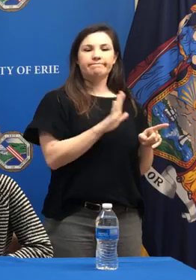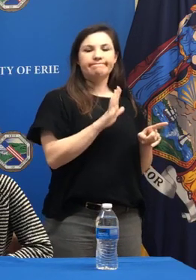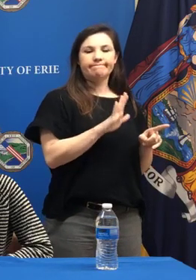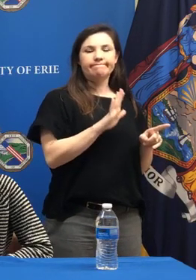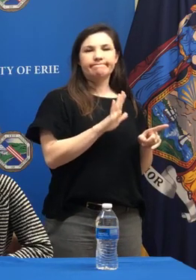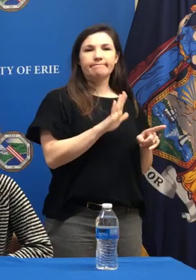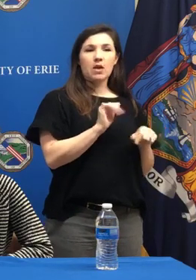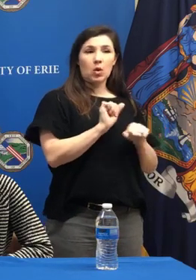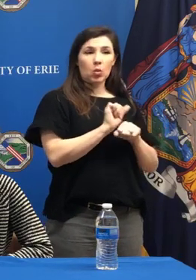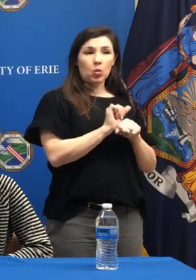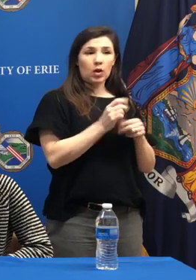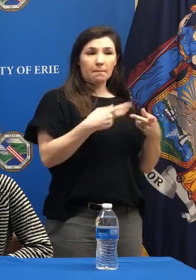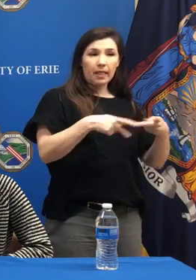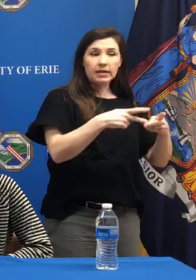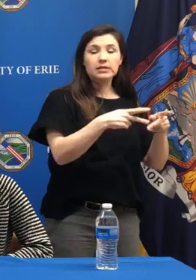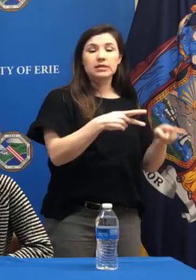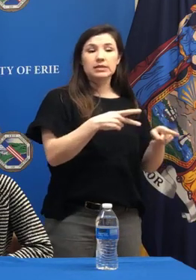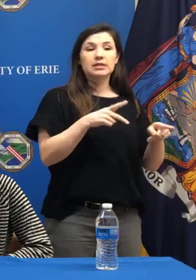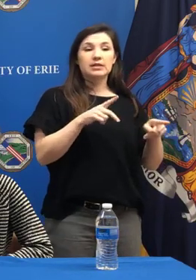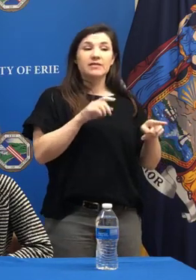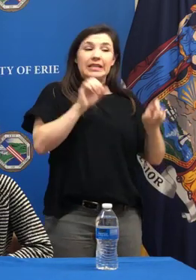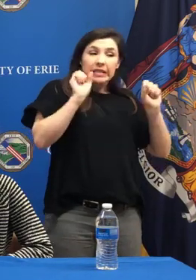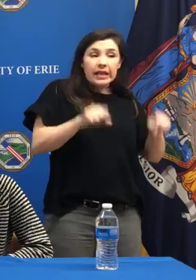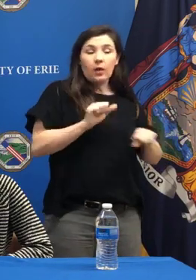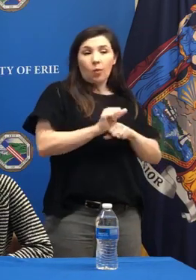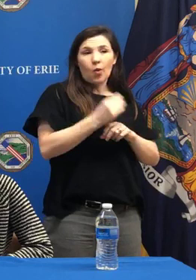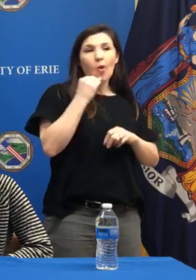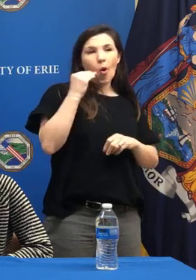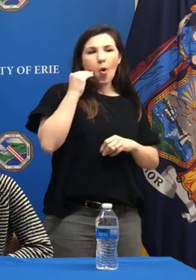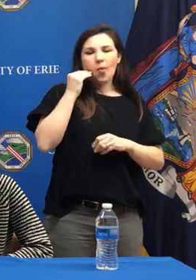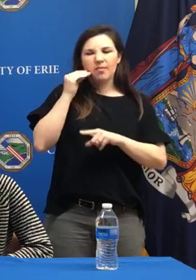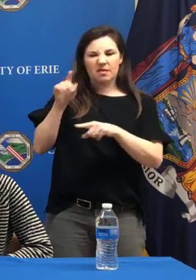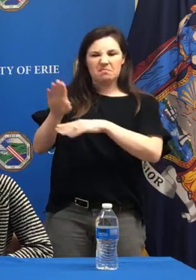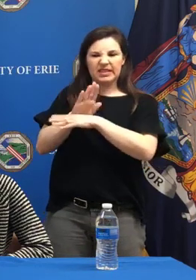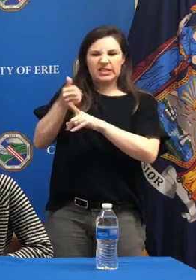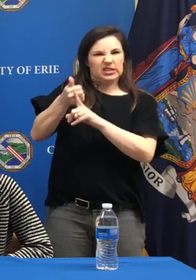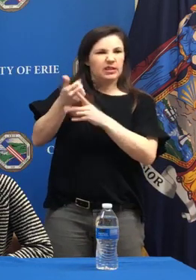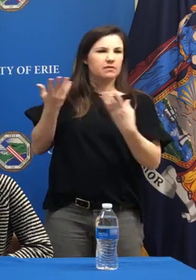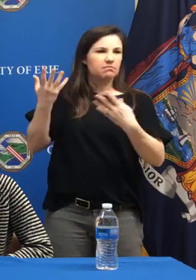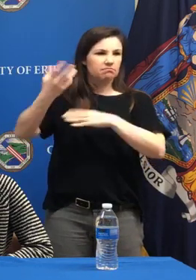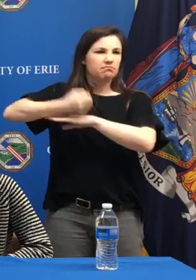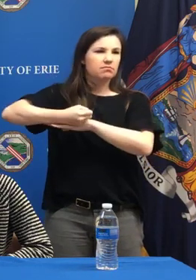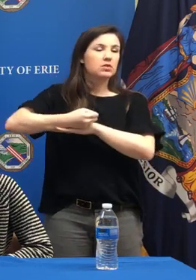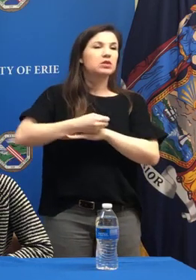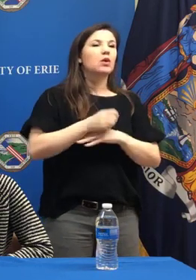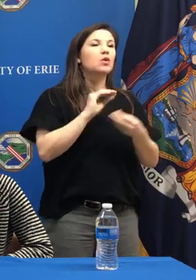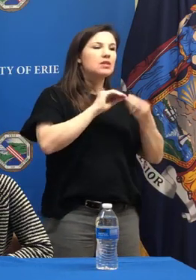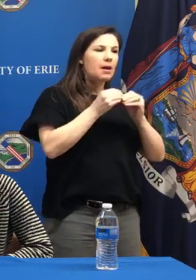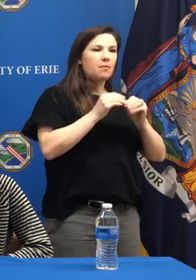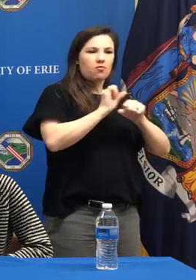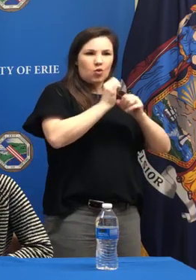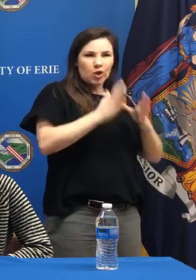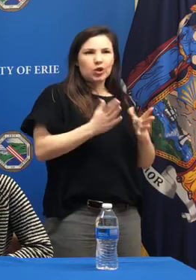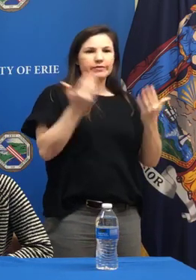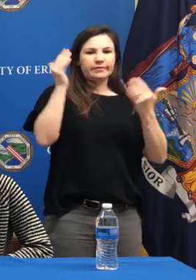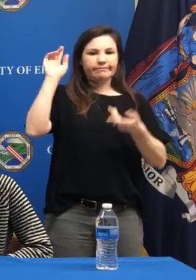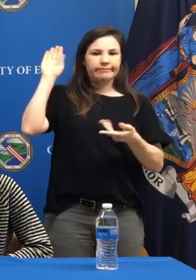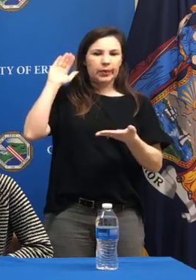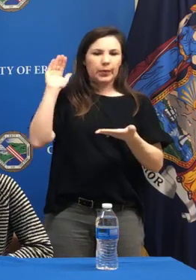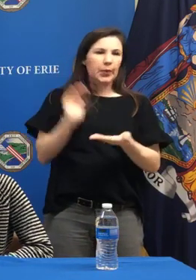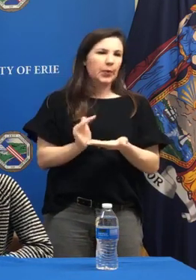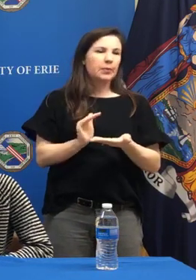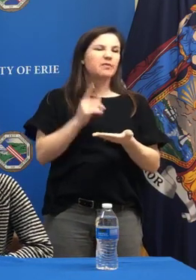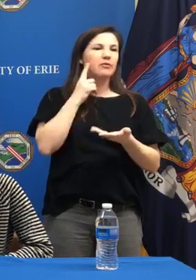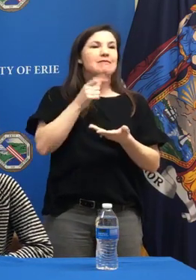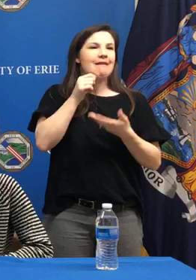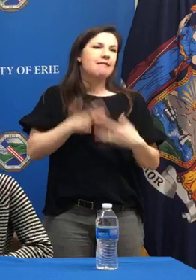though individuals can actually work at home. So the workforce does have to be restricted from their workplace for all non-essential